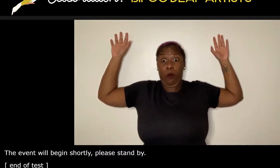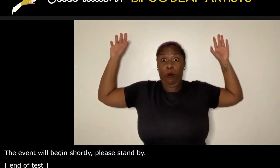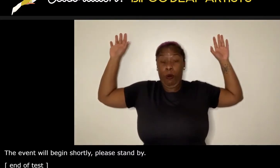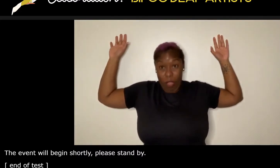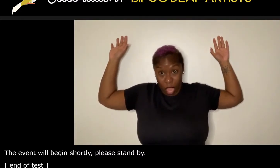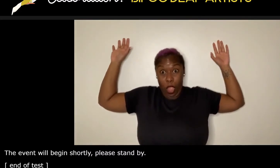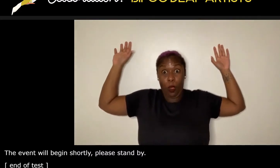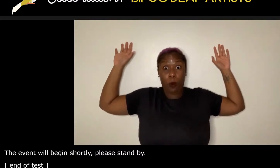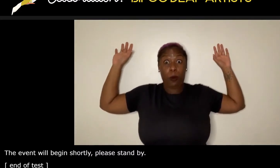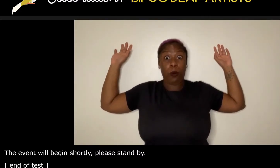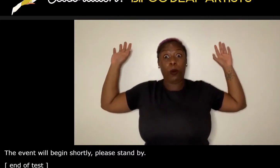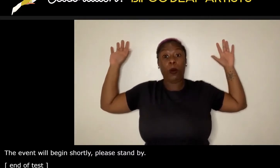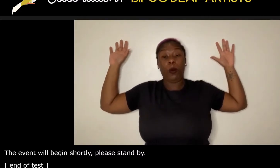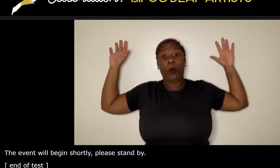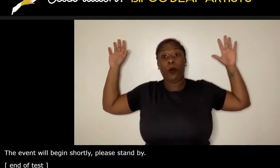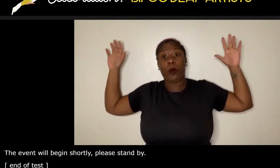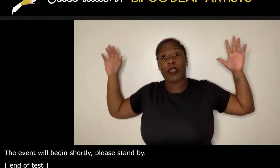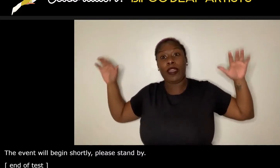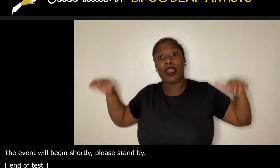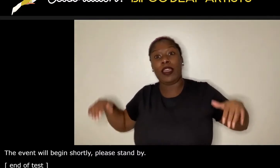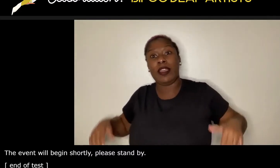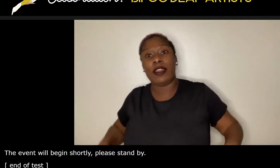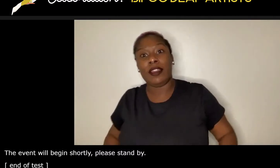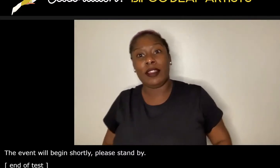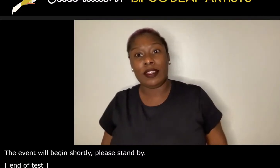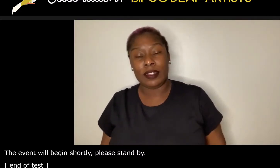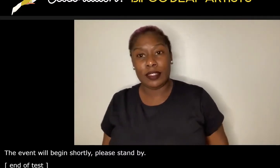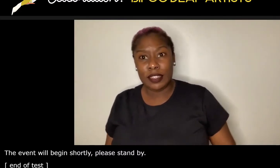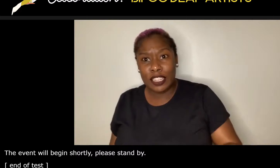I go low and swing high.